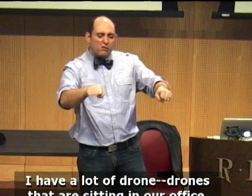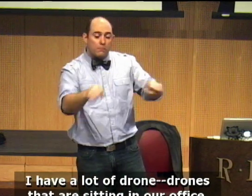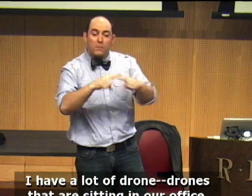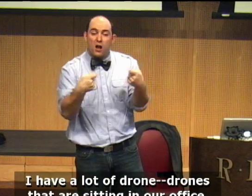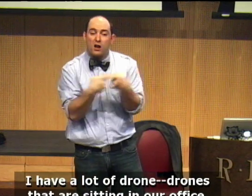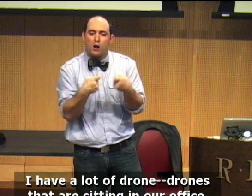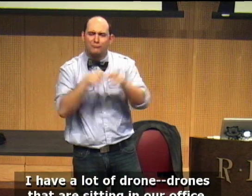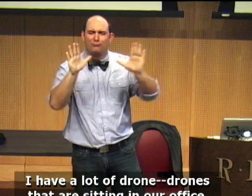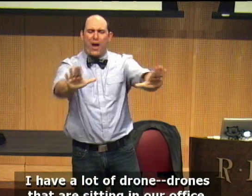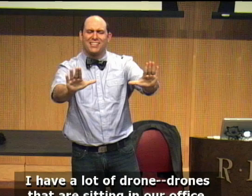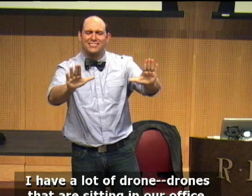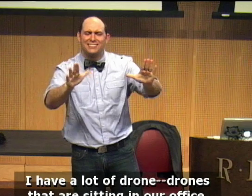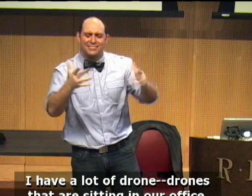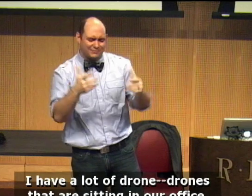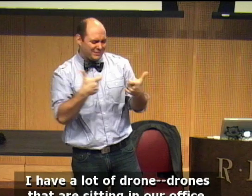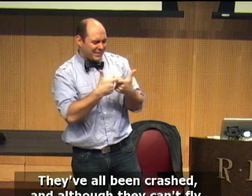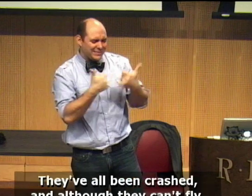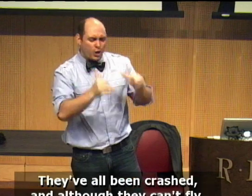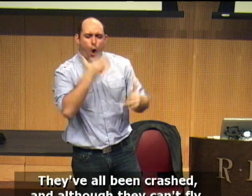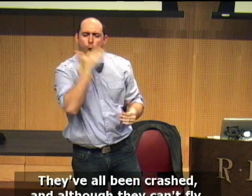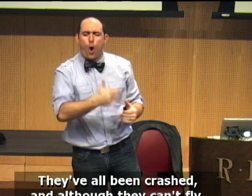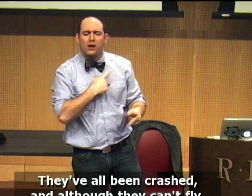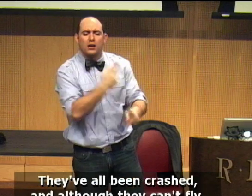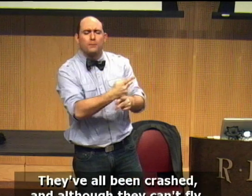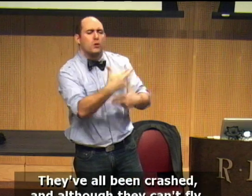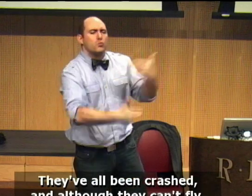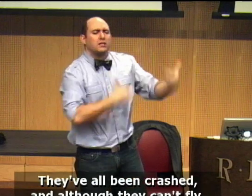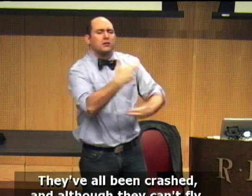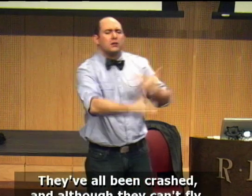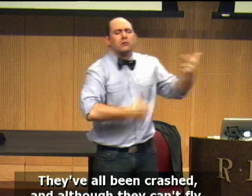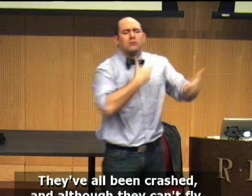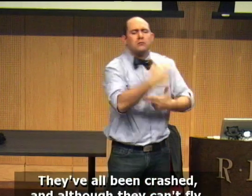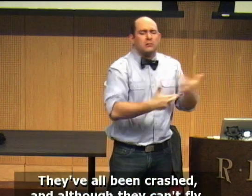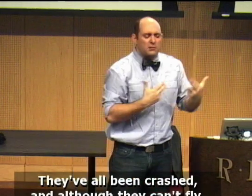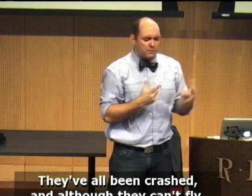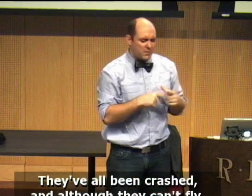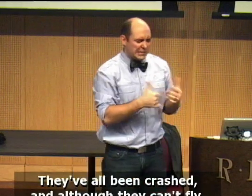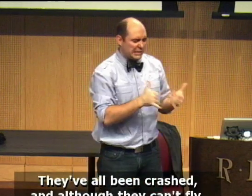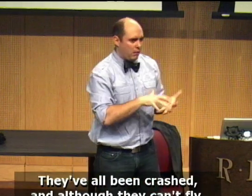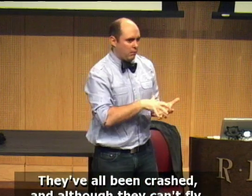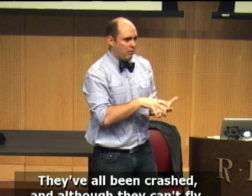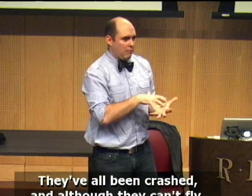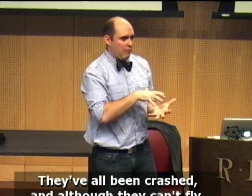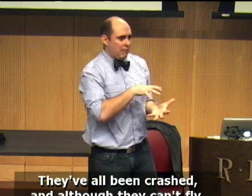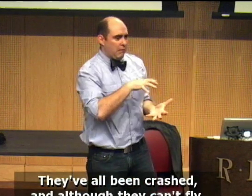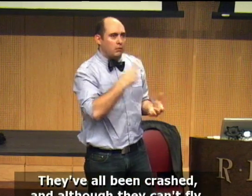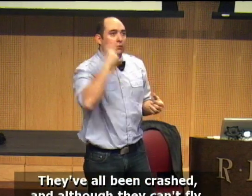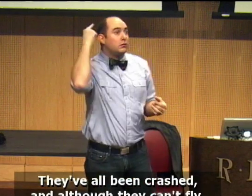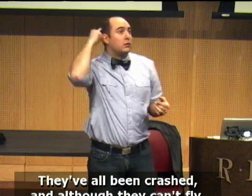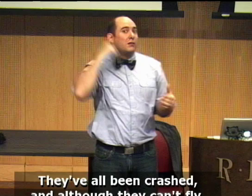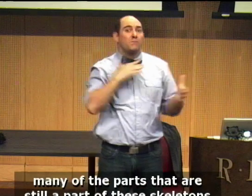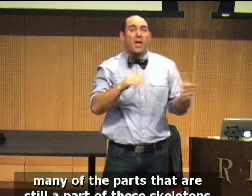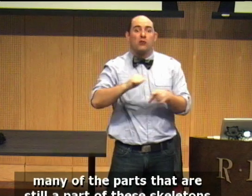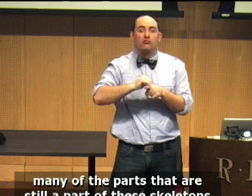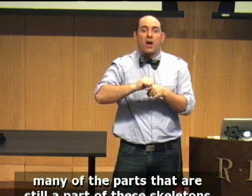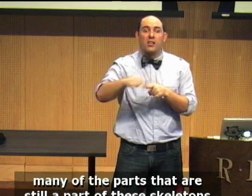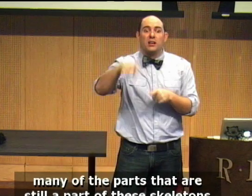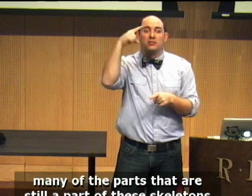sitting in our office. They've all been crashed. And although they can't fly, many of the parts